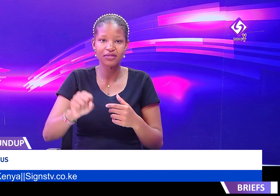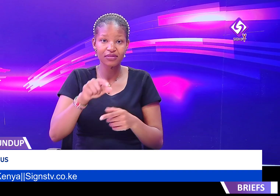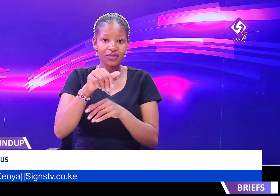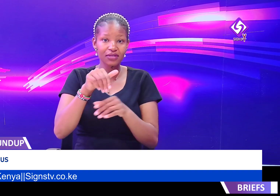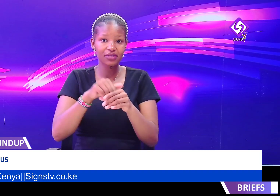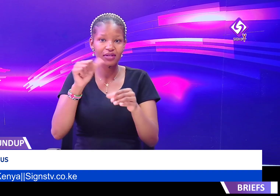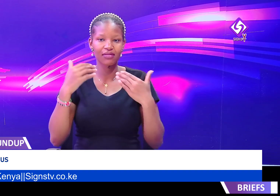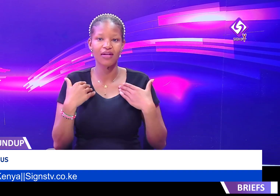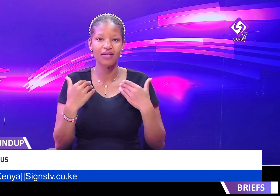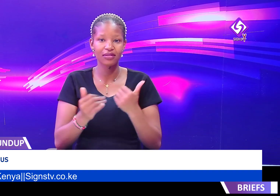the grassroots level.